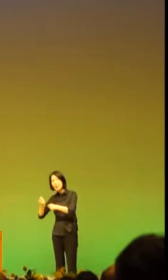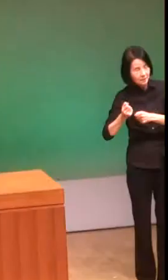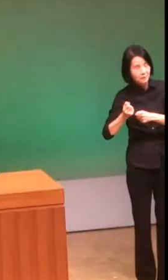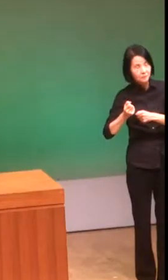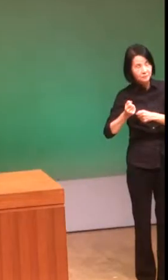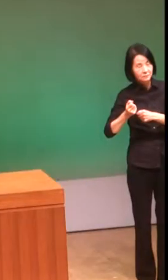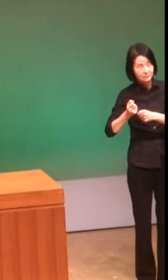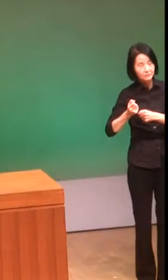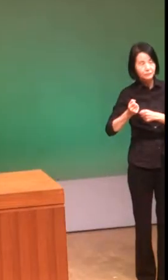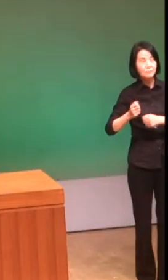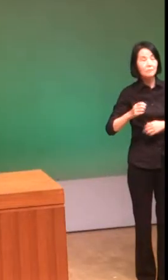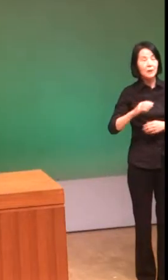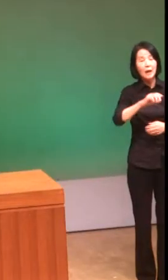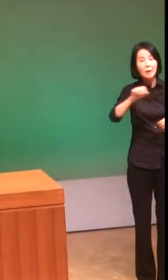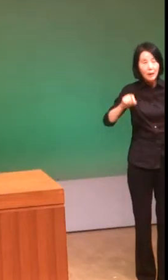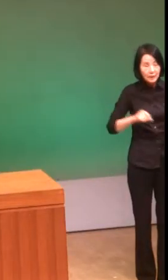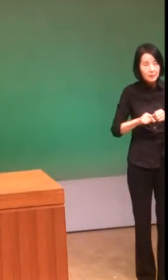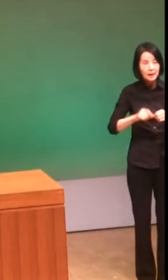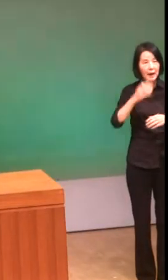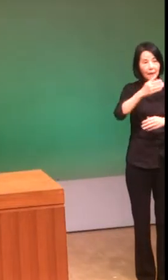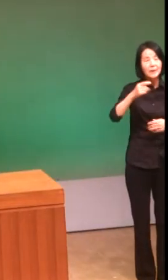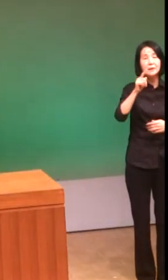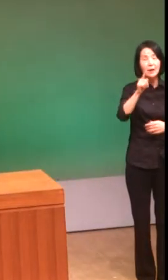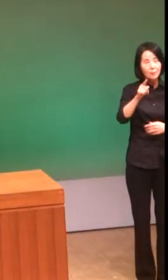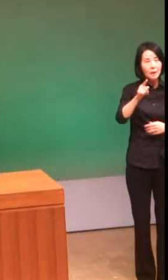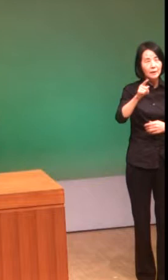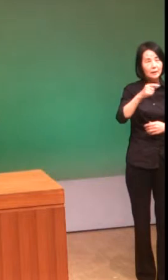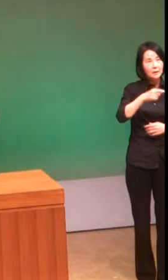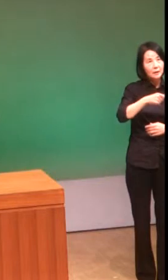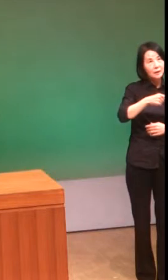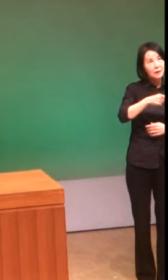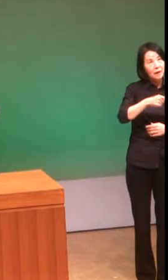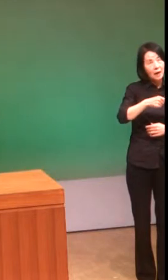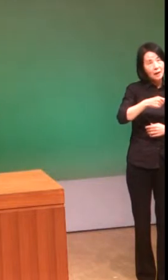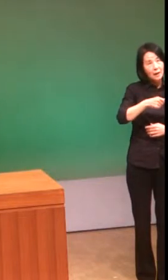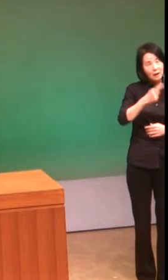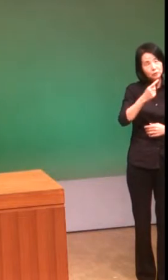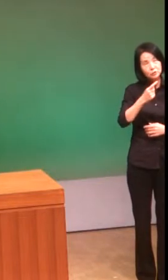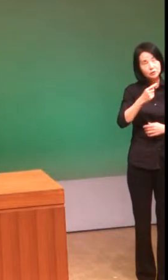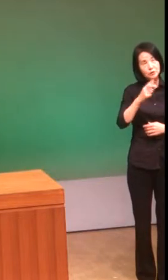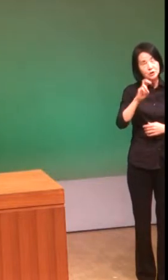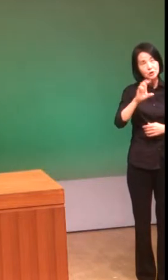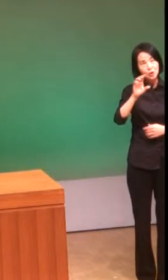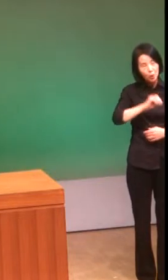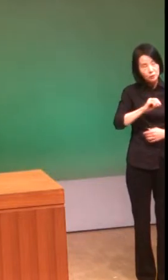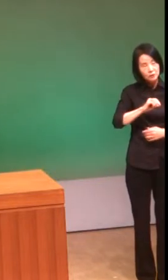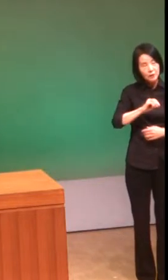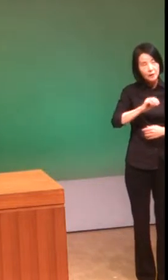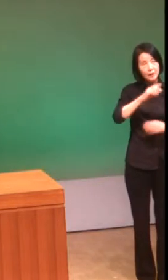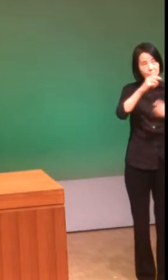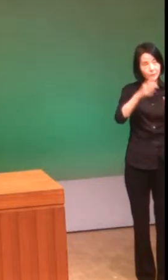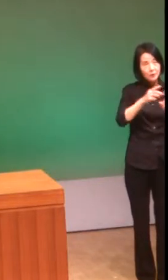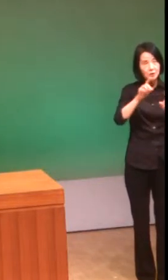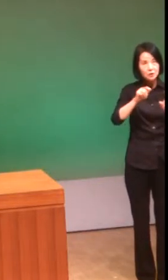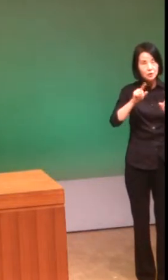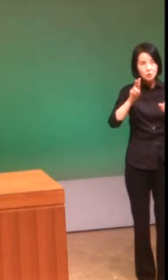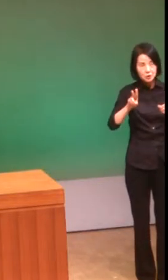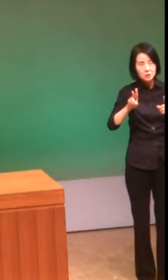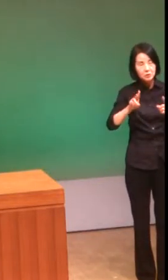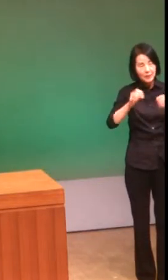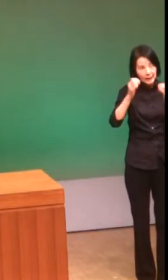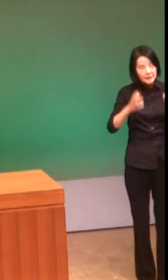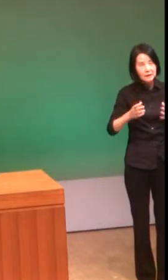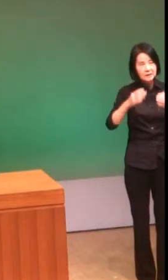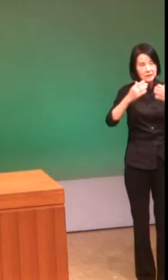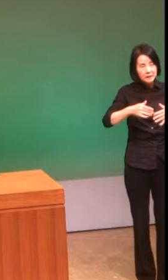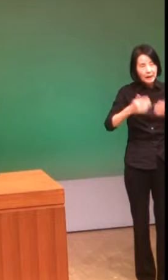Instead, the United States plans to spend $12 billion on modernizing this B-61 bomb, making